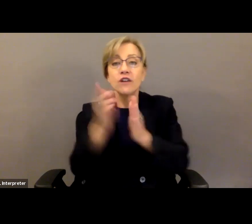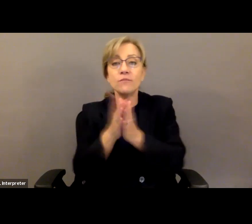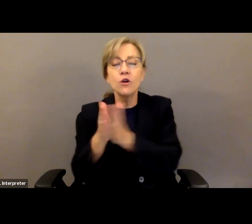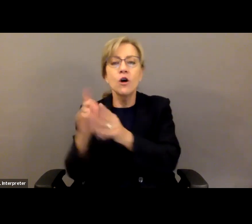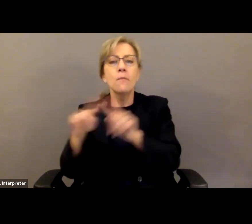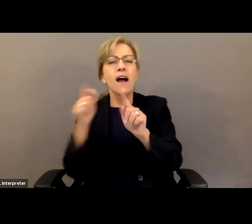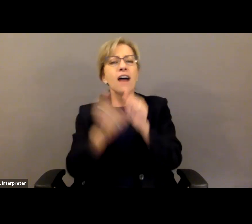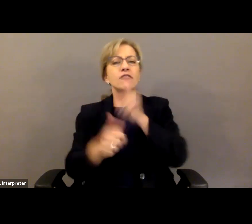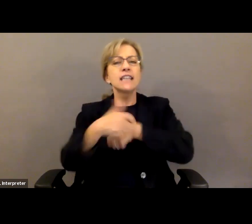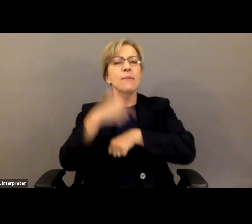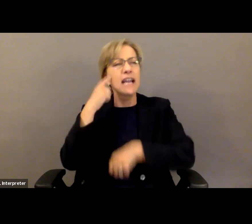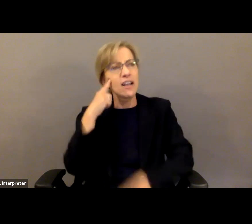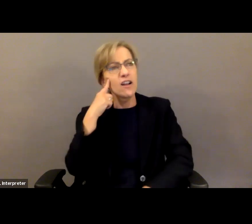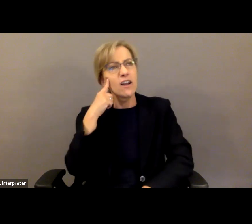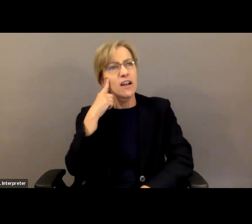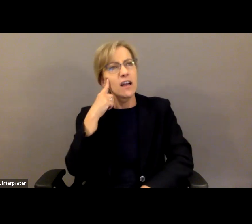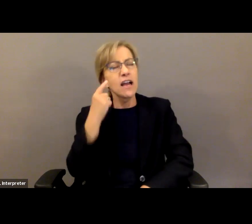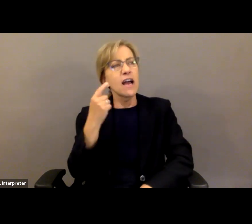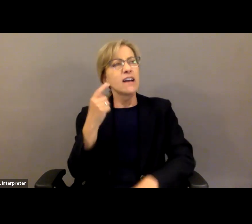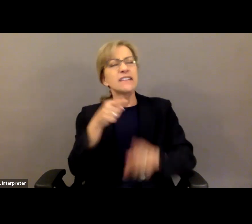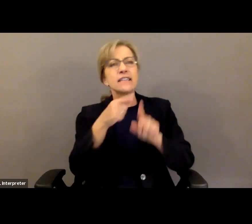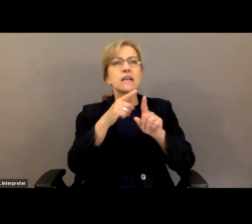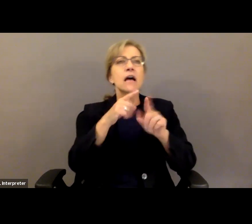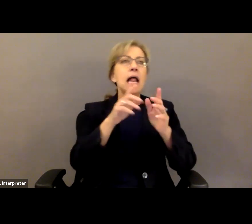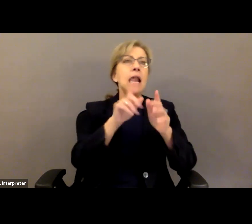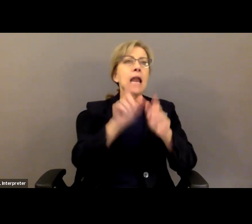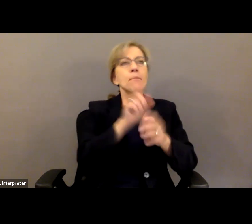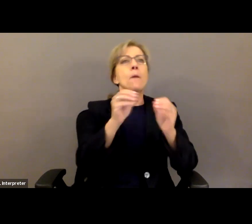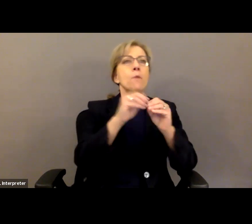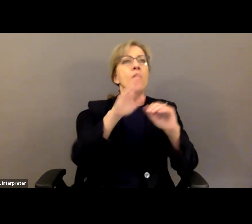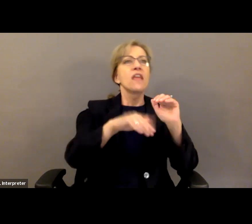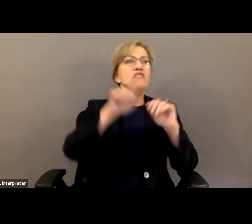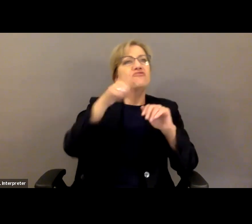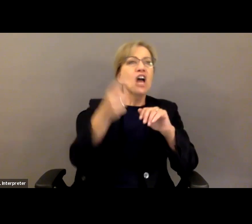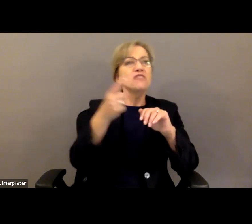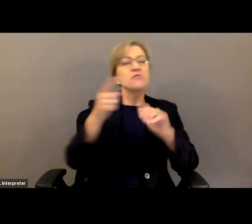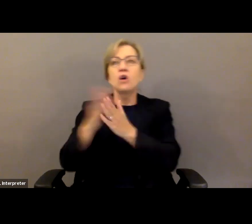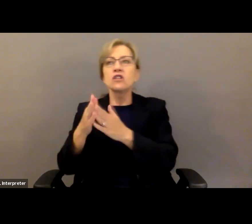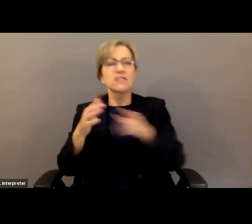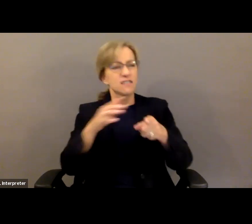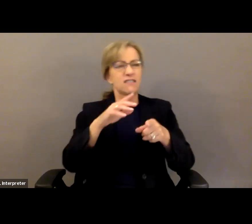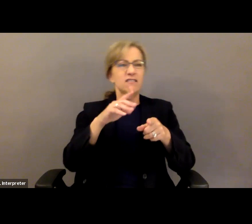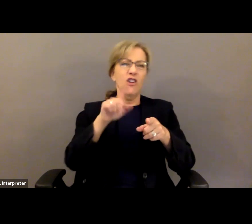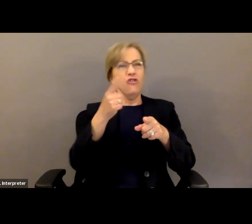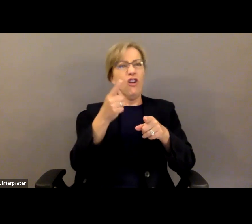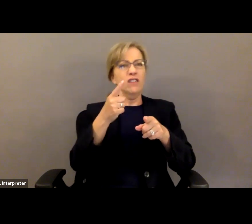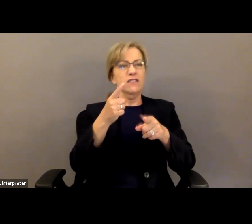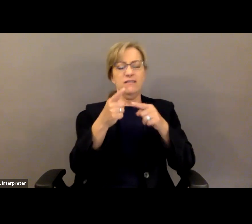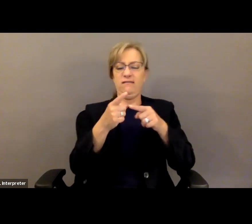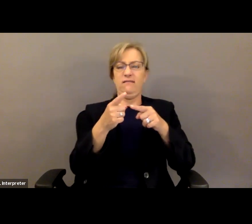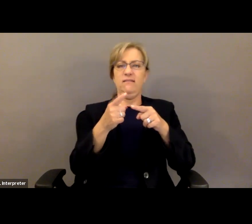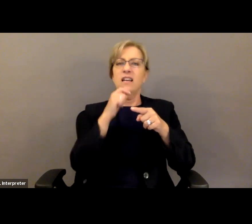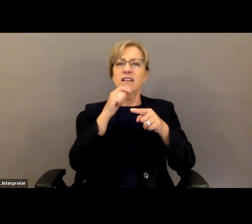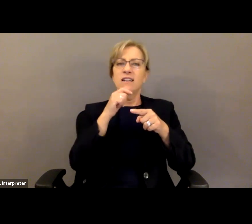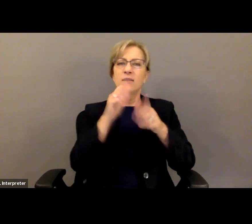I actually hear is the just. I hear that books aren't really that important. And then in my mind, I think, I guess the